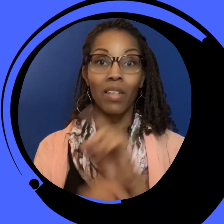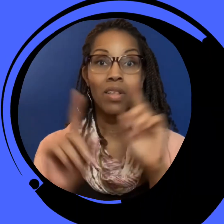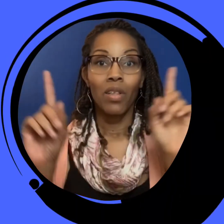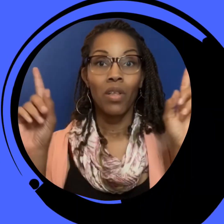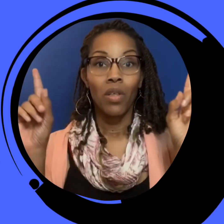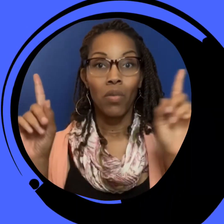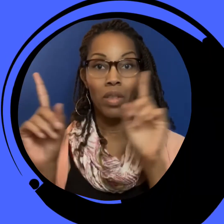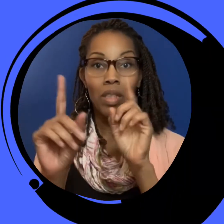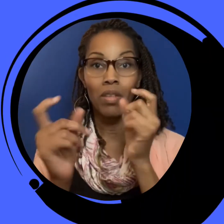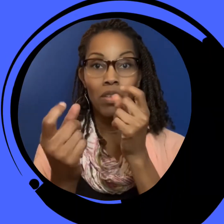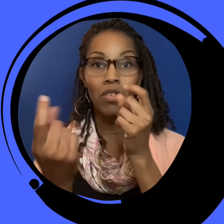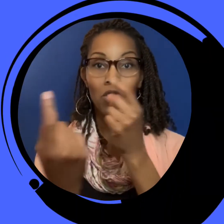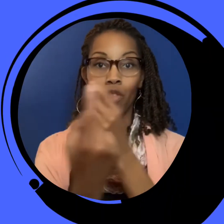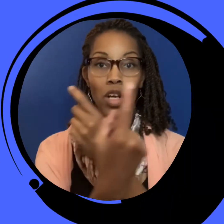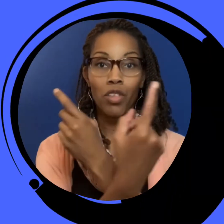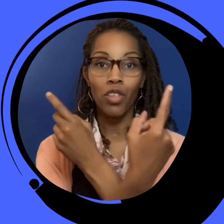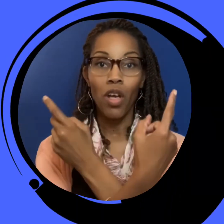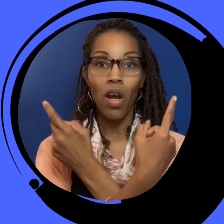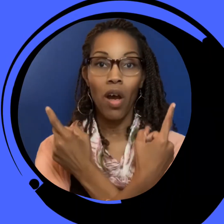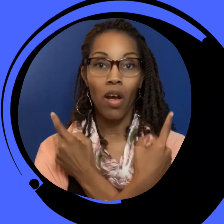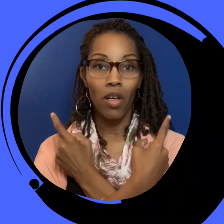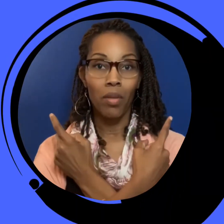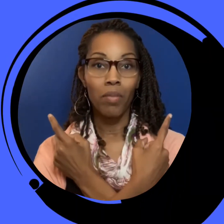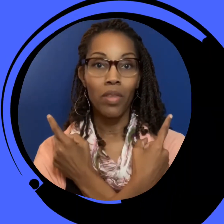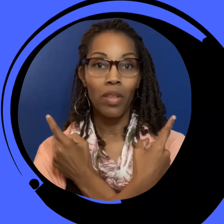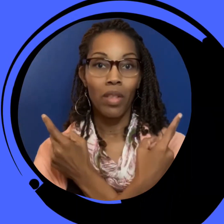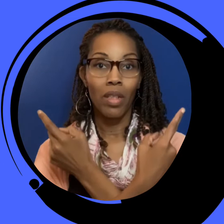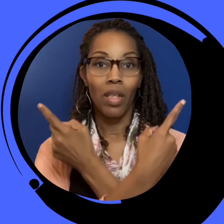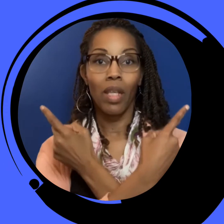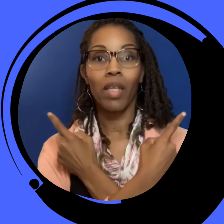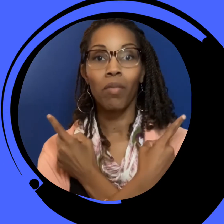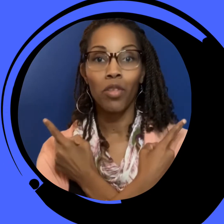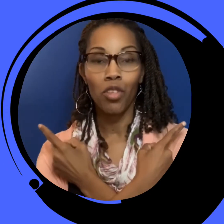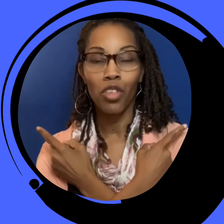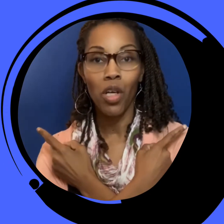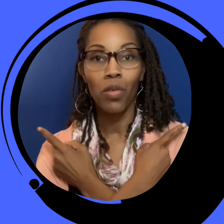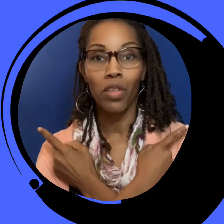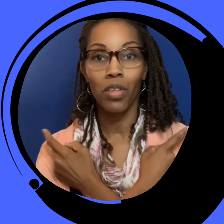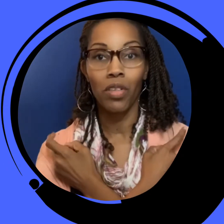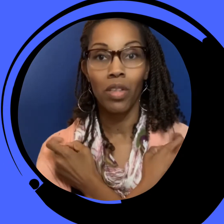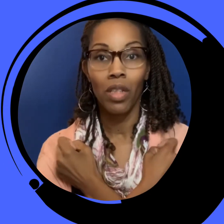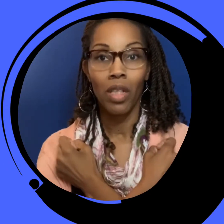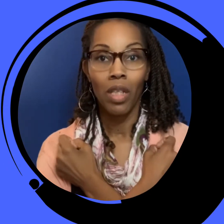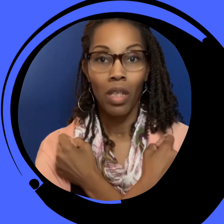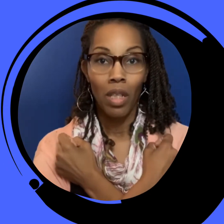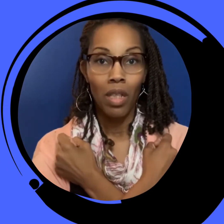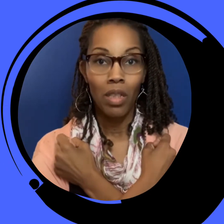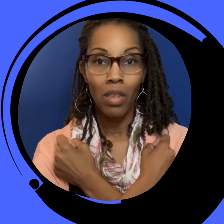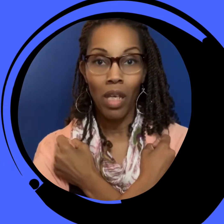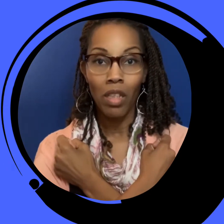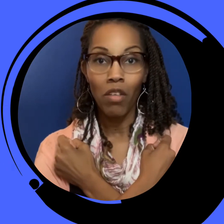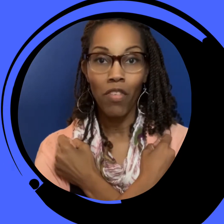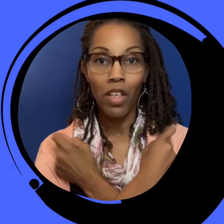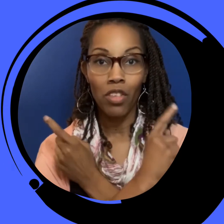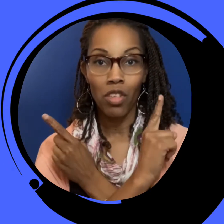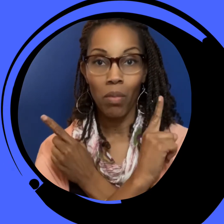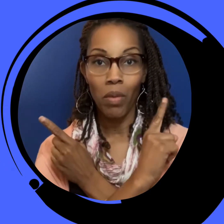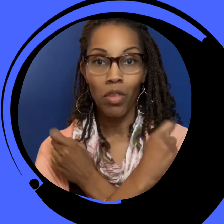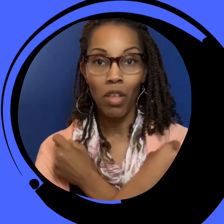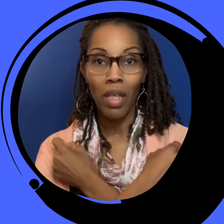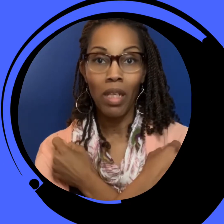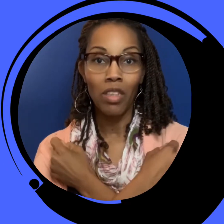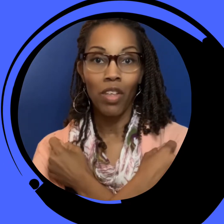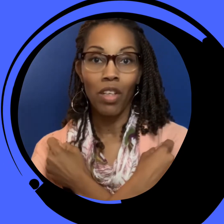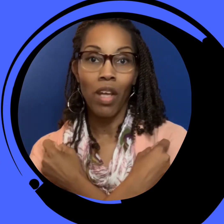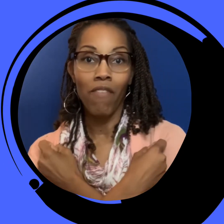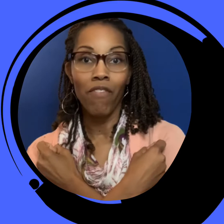bat. You want to cross your arms, lay them on your shoulders. Tuck in your fingers. It's going to be with